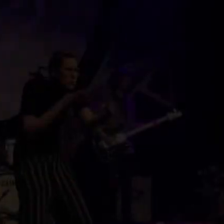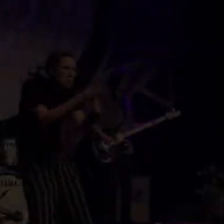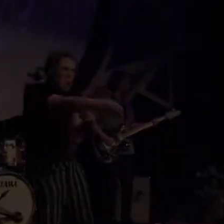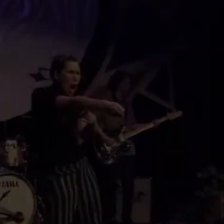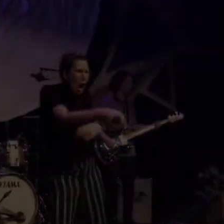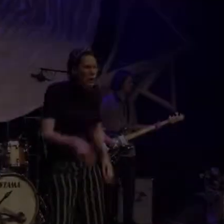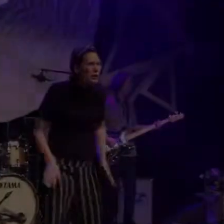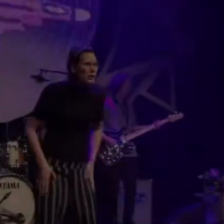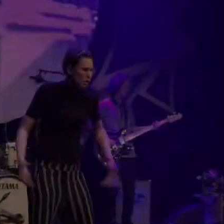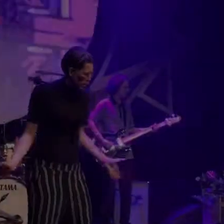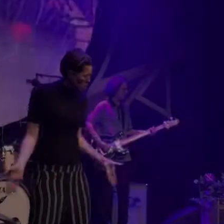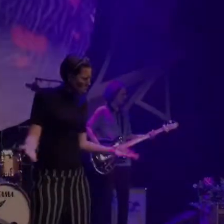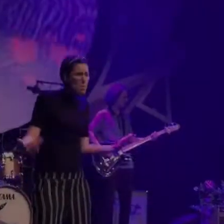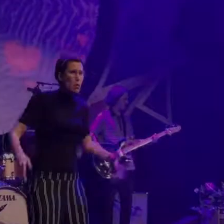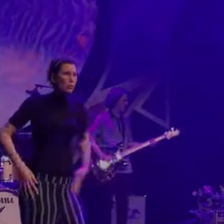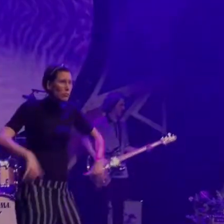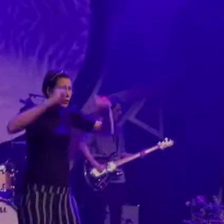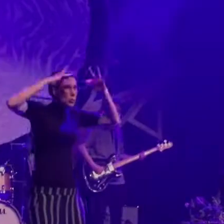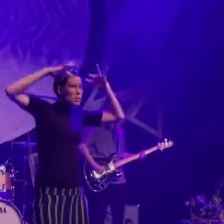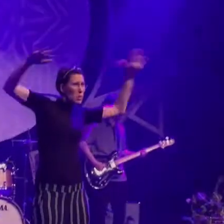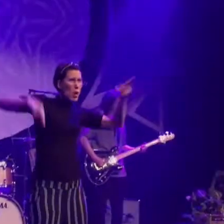Let's